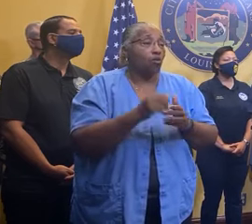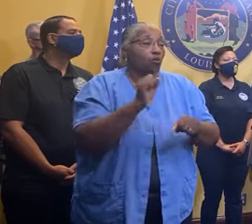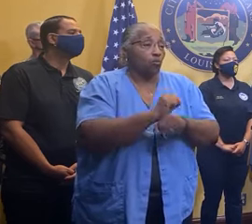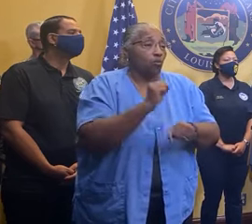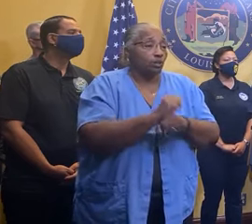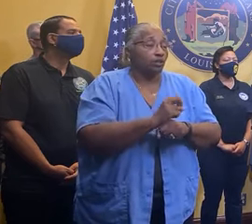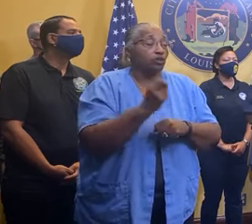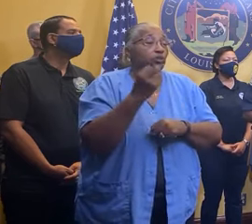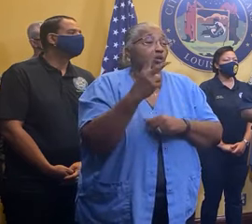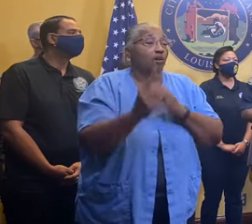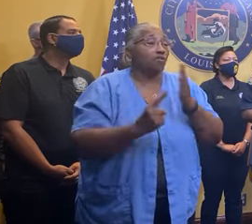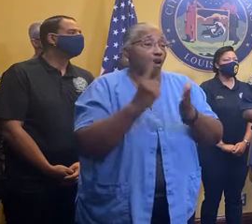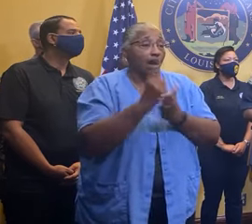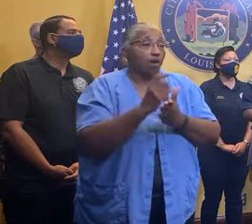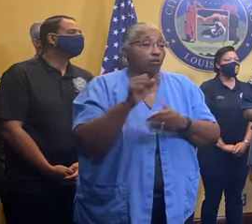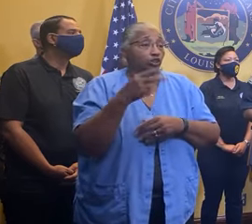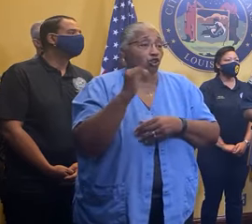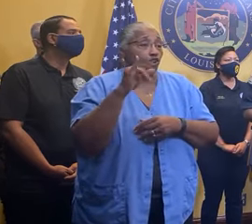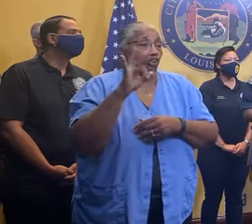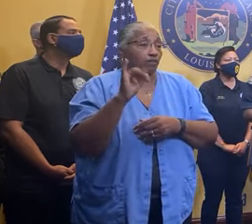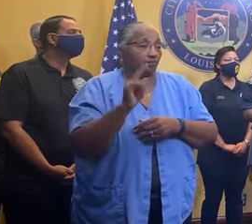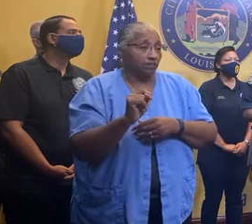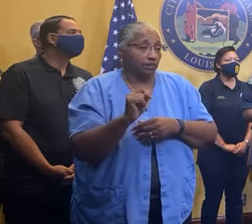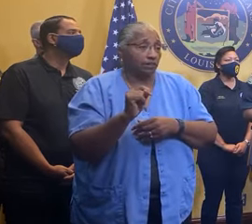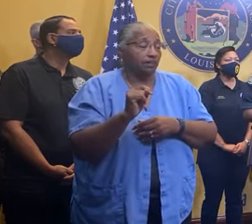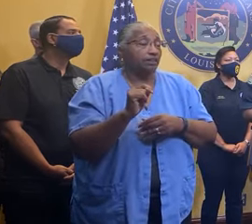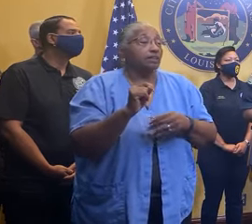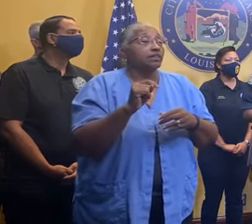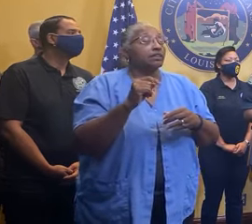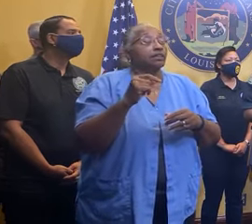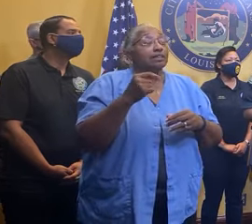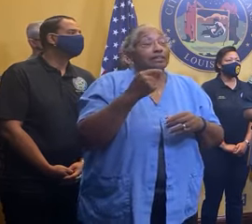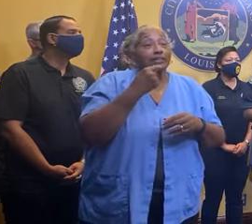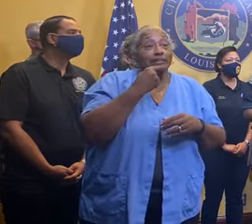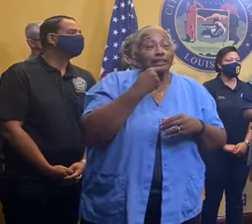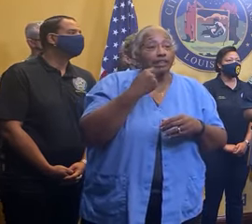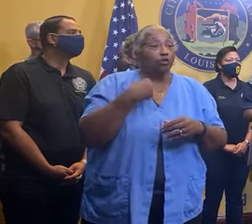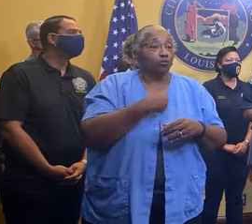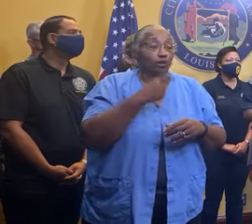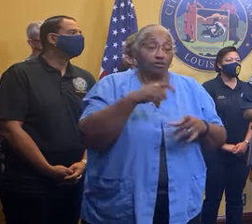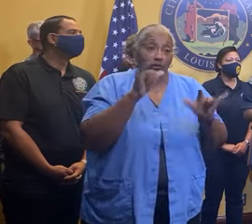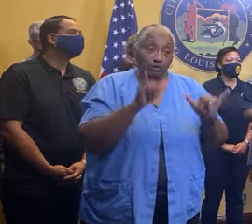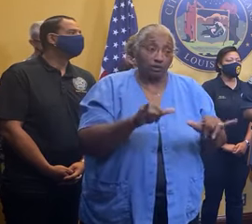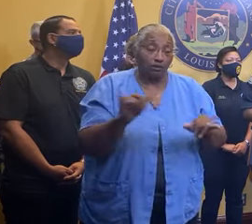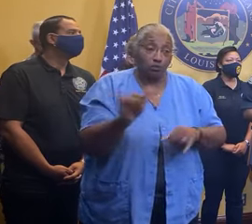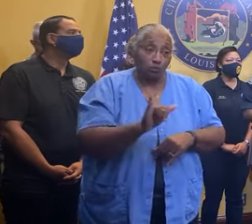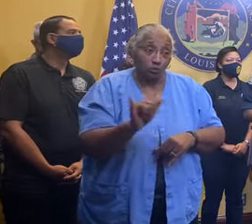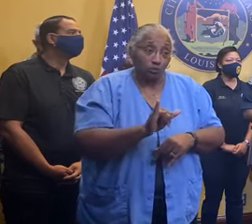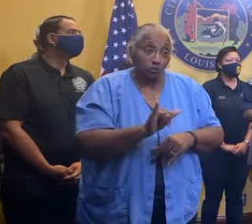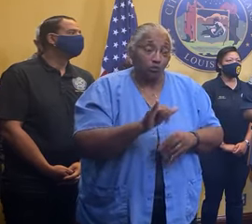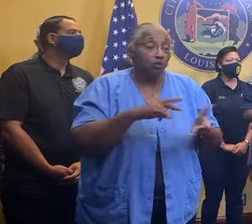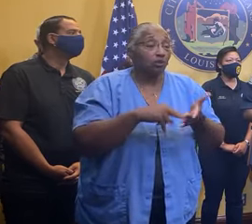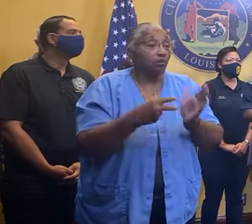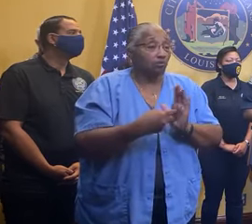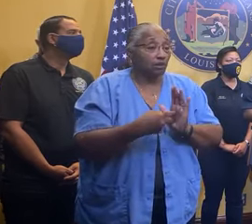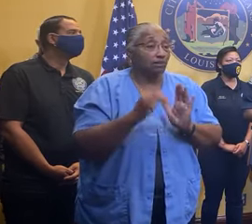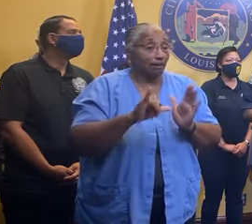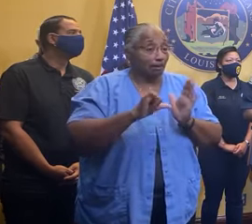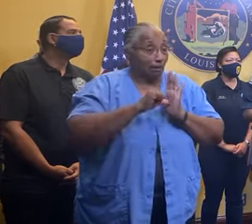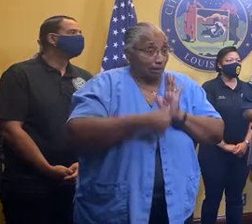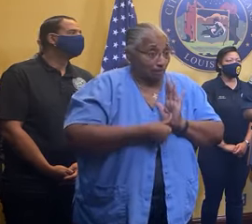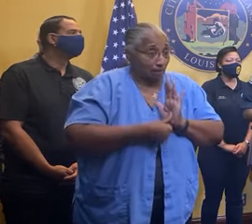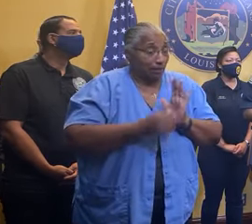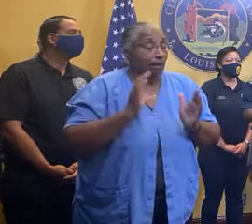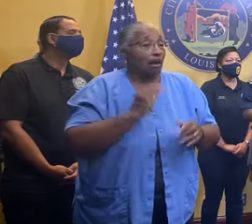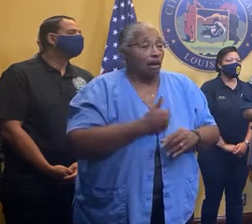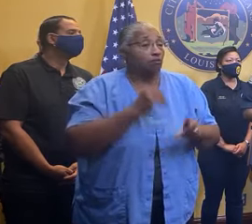12-hour shifts. At some point in time, as Kyler mentioned earlier, we will have to hunker down, which means that will impact